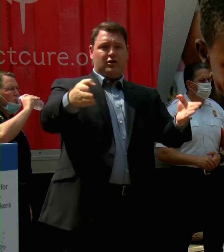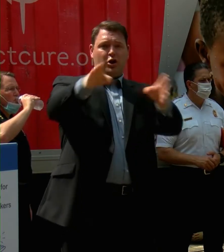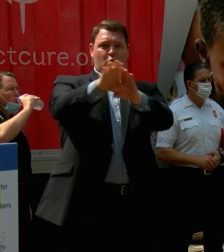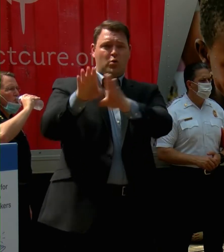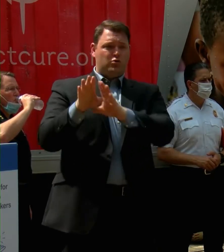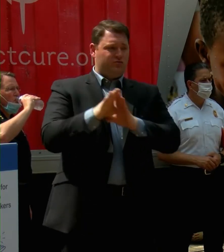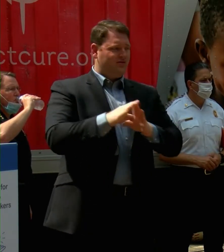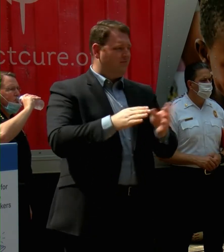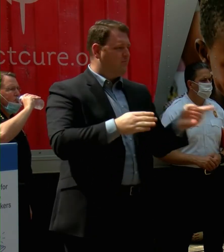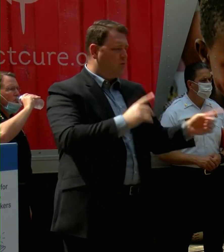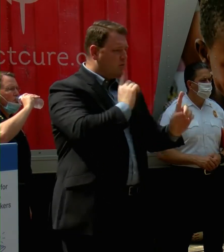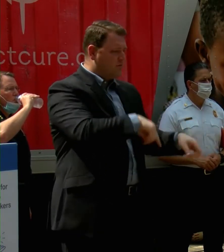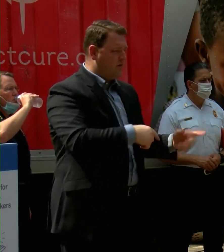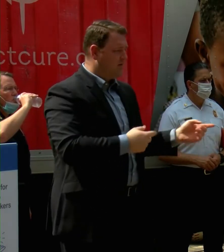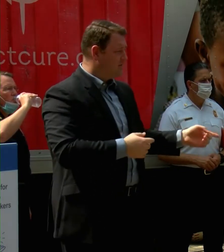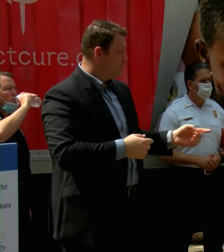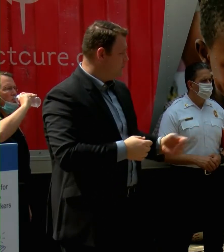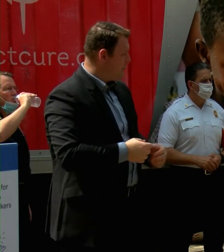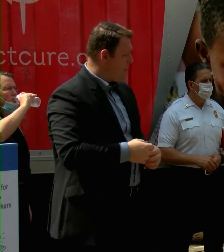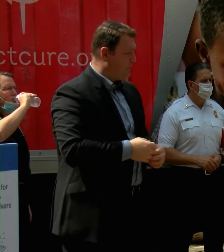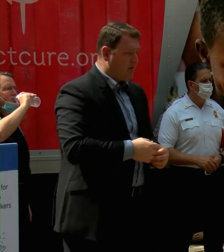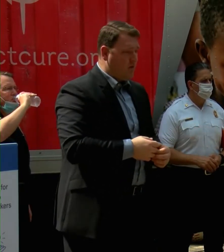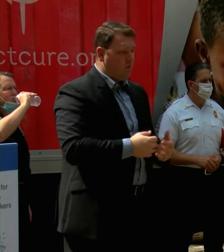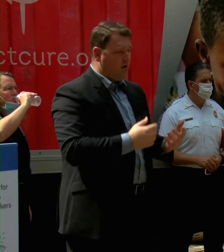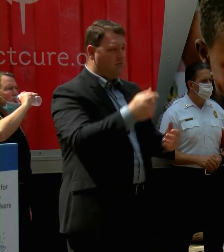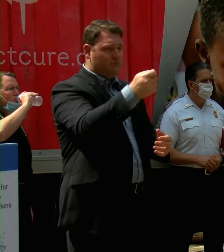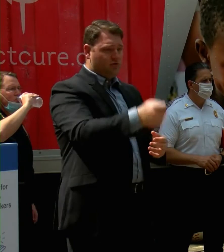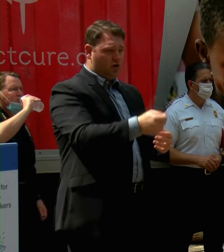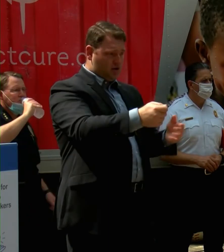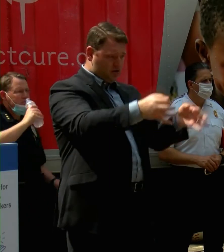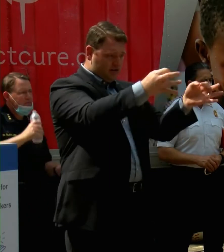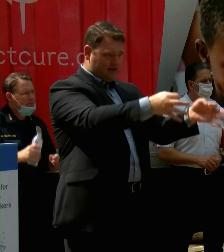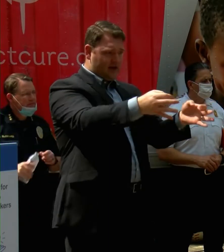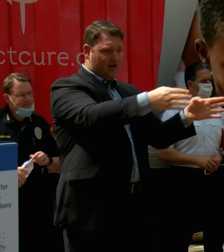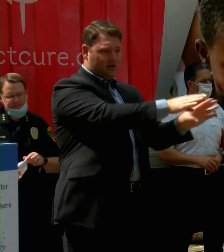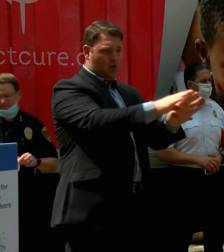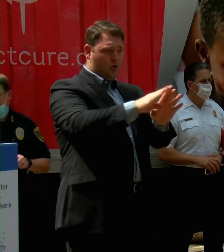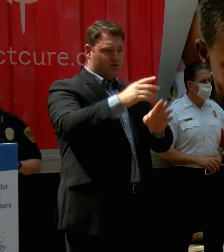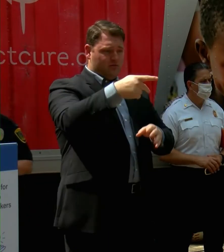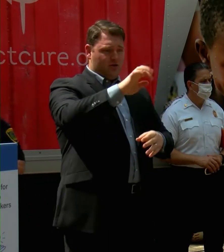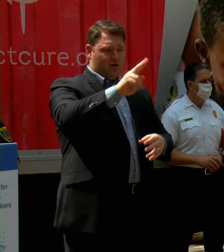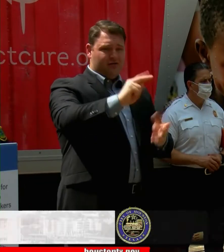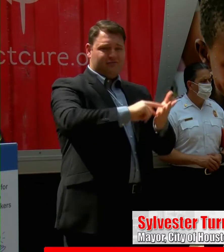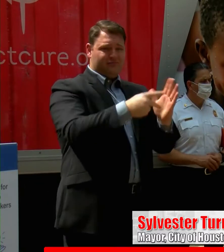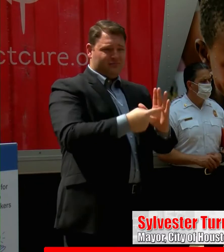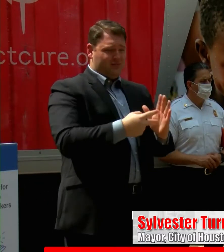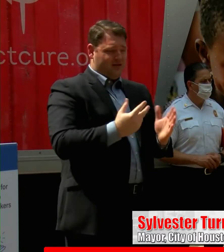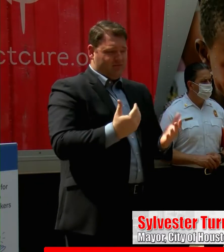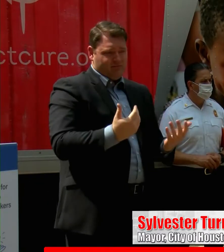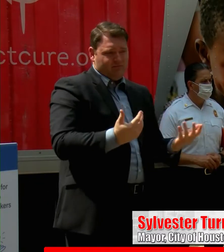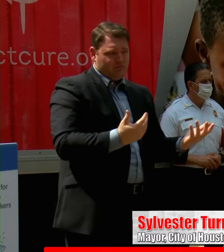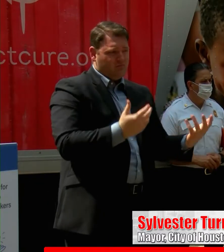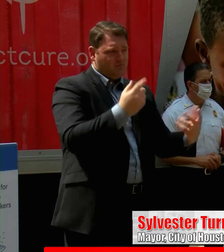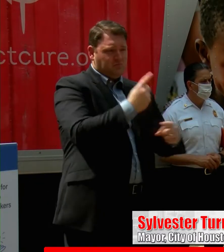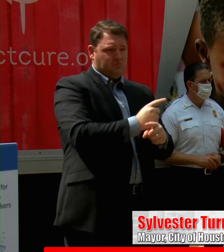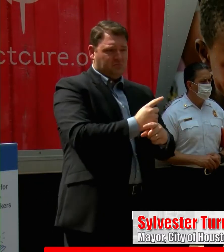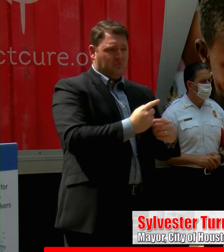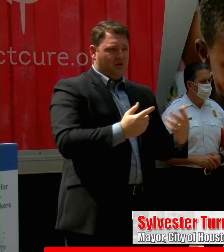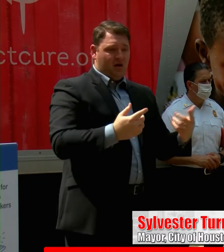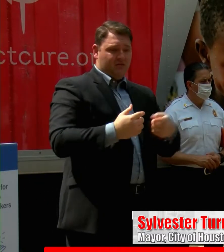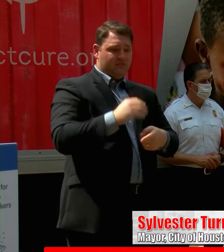Certainly, she made the decision to close the county parks. The city of Houston, as I said the other day, our parks the city parks are remaining